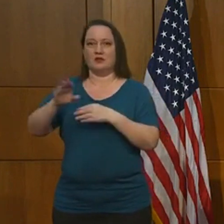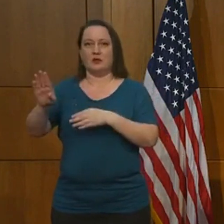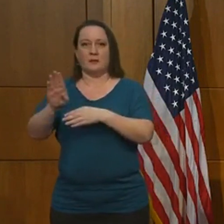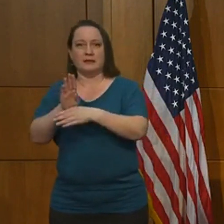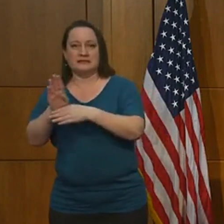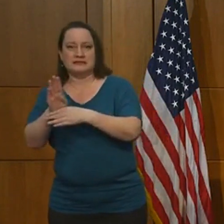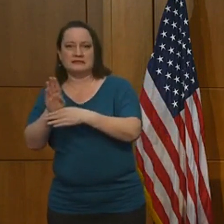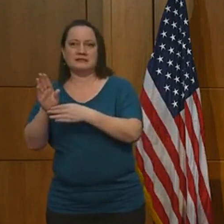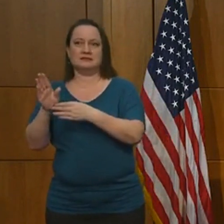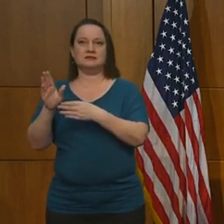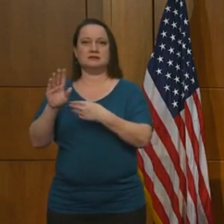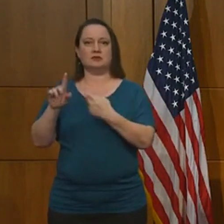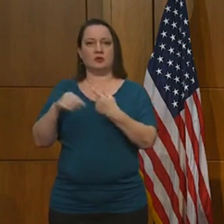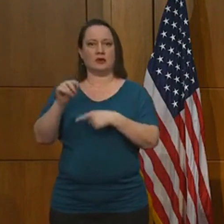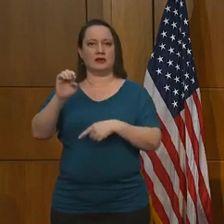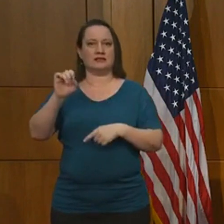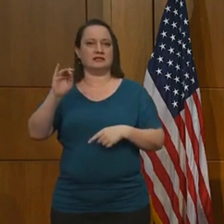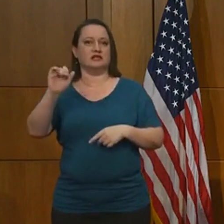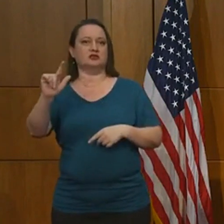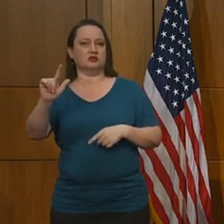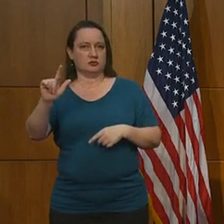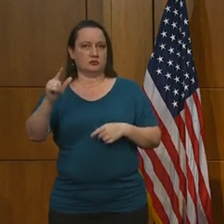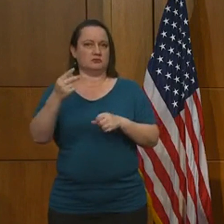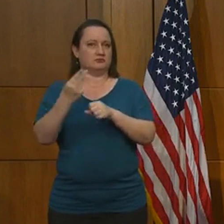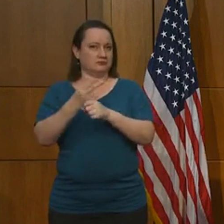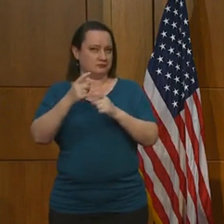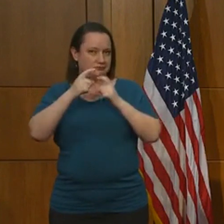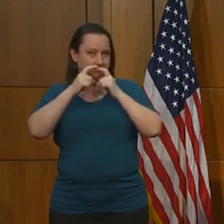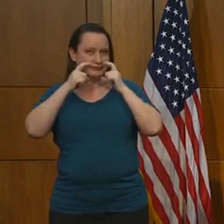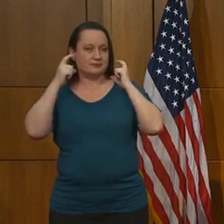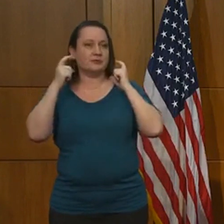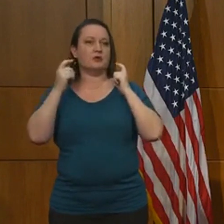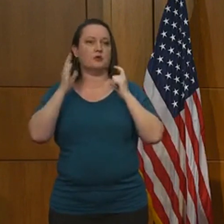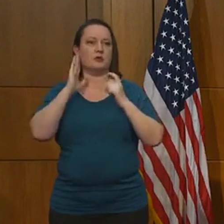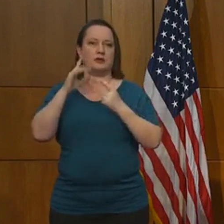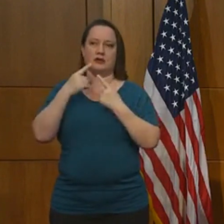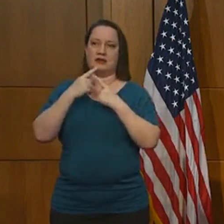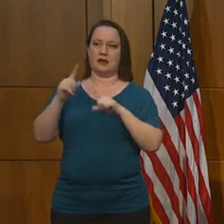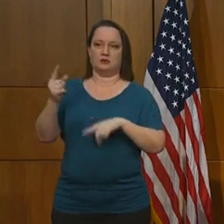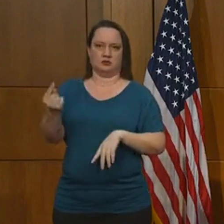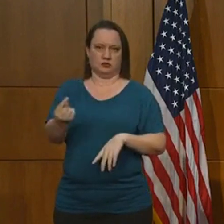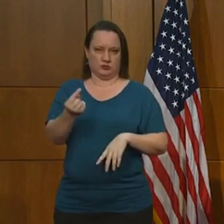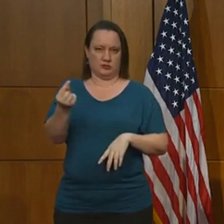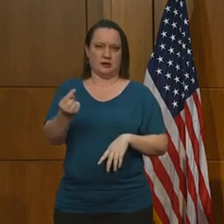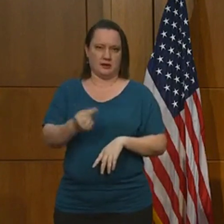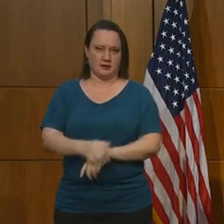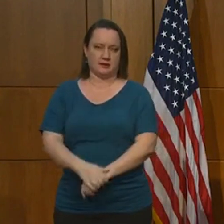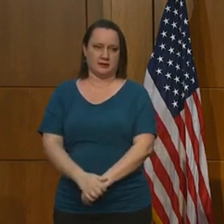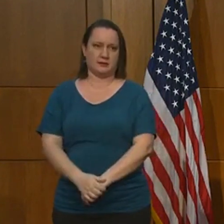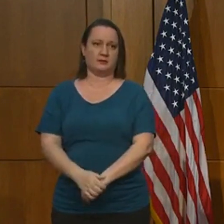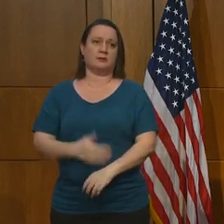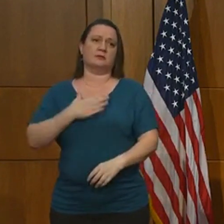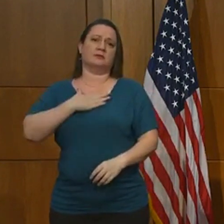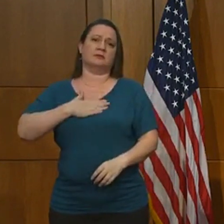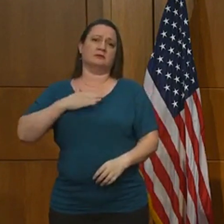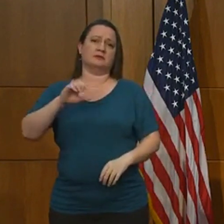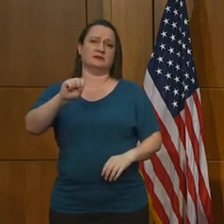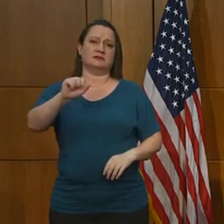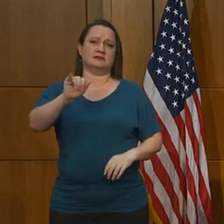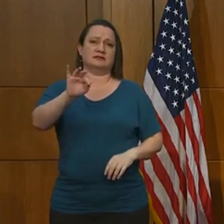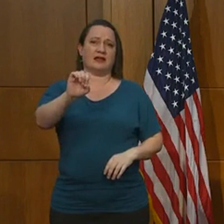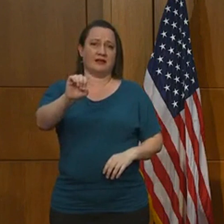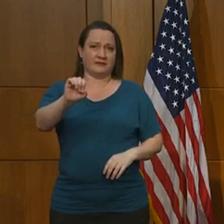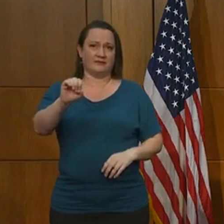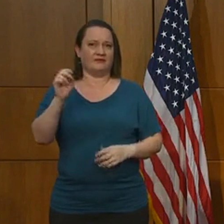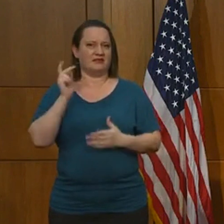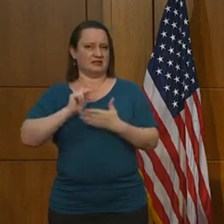business when it's essential with facial protection. We will make that announcement on Tuesday, but please be safe, as Secretary